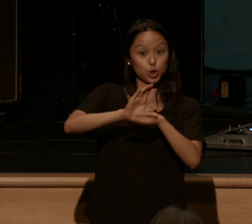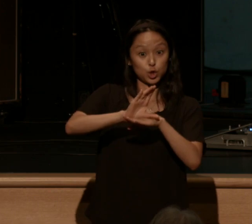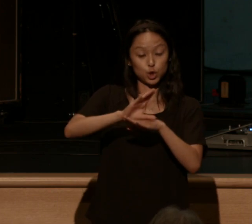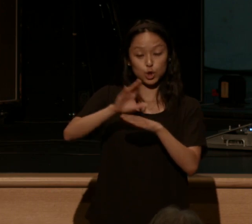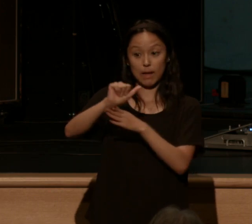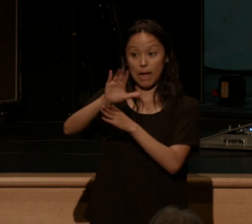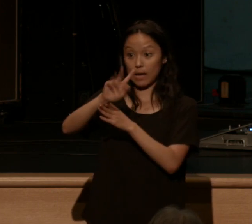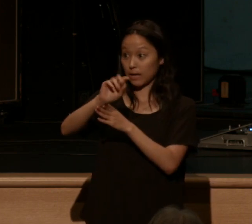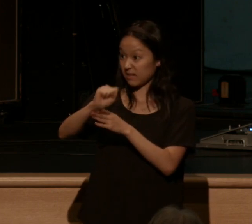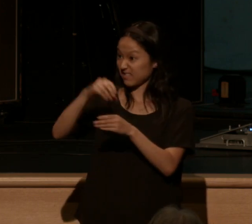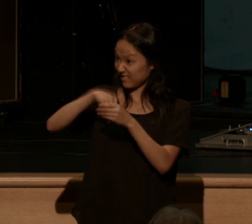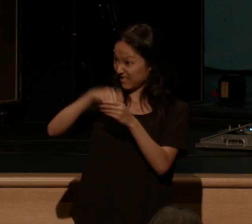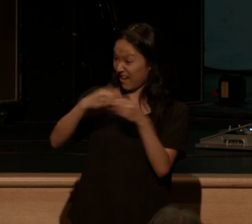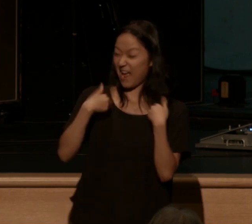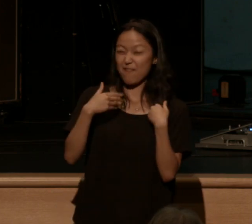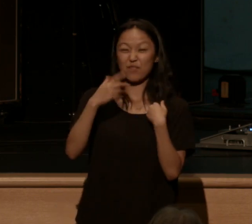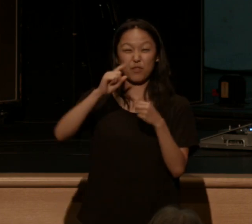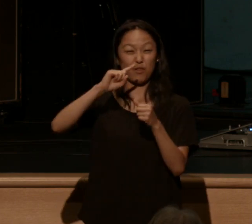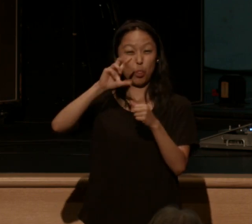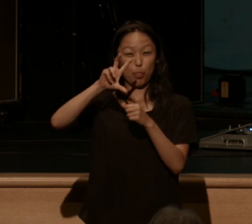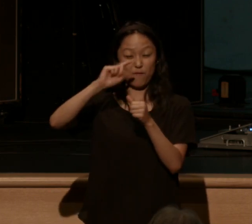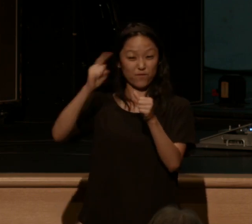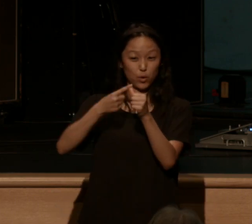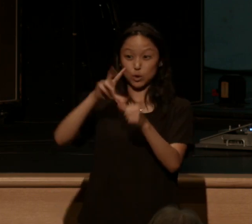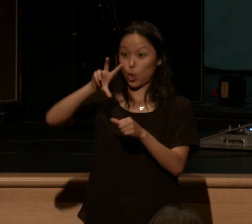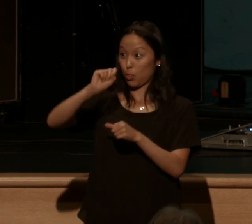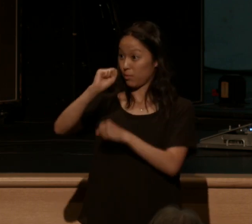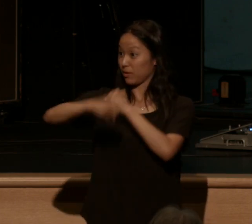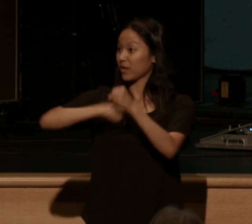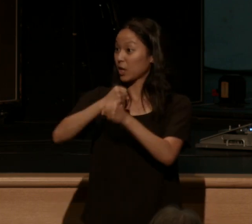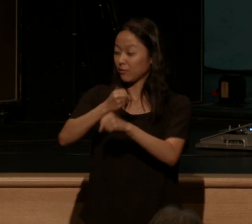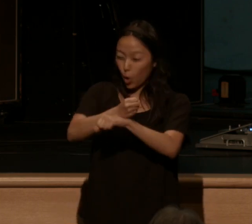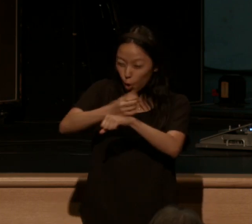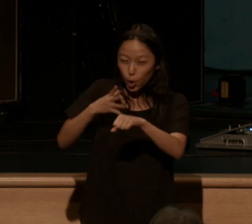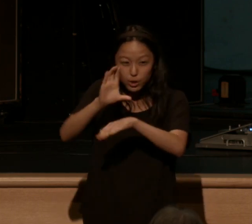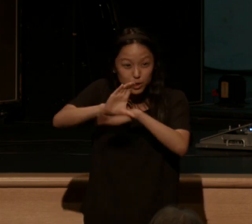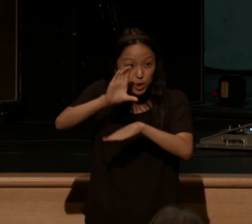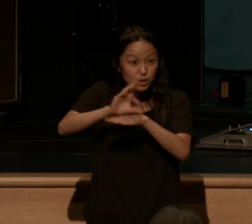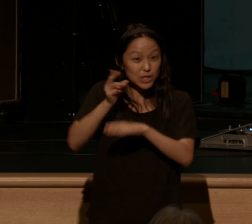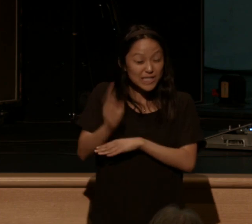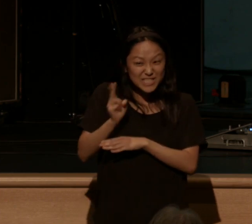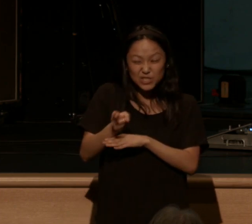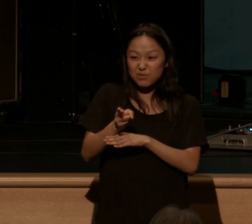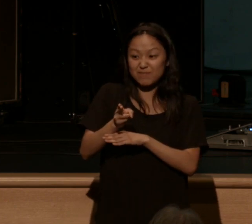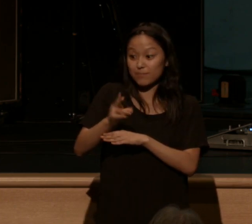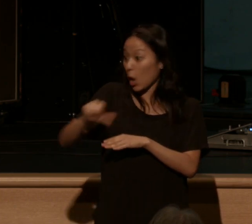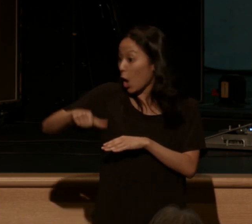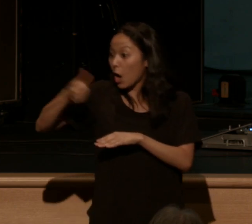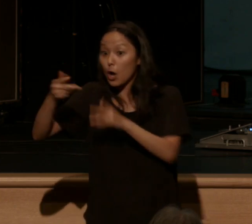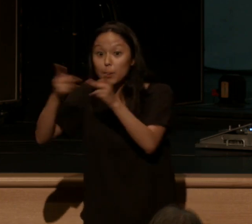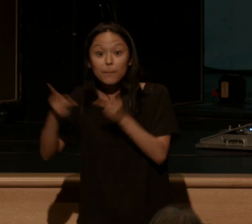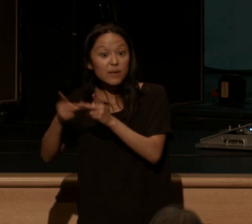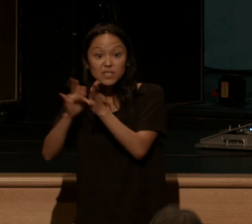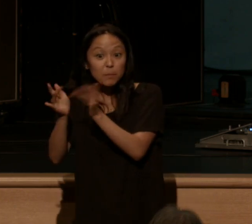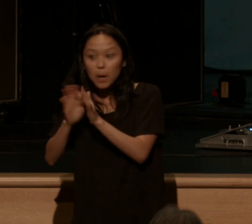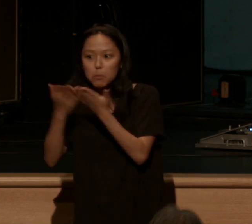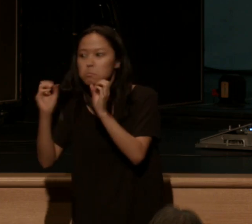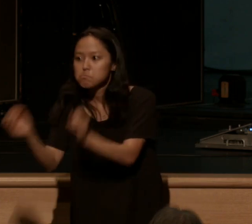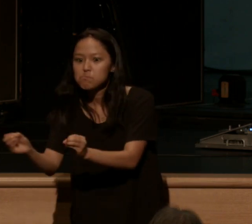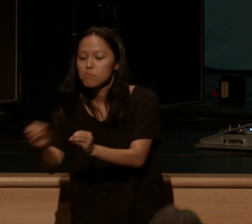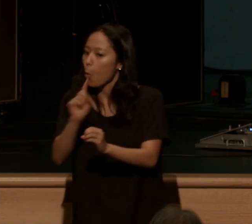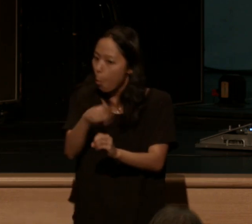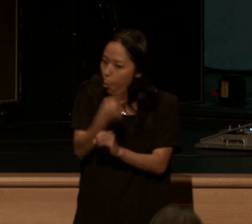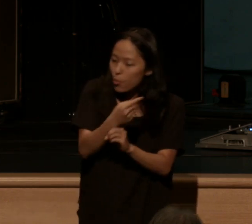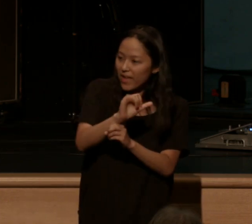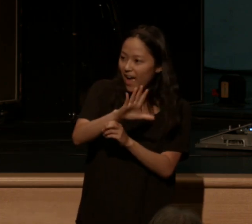provides the first three decades of the early church's history that is found nowhere else in Scripture in this way,